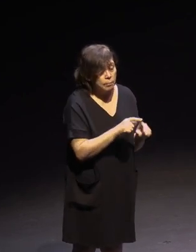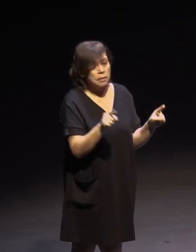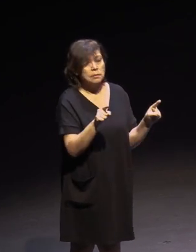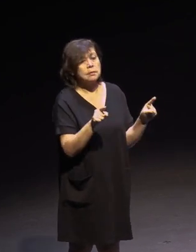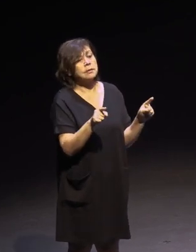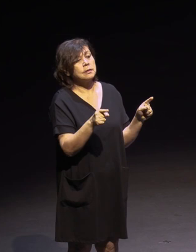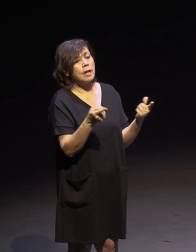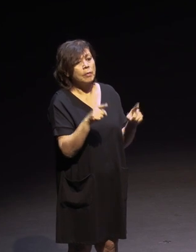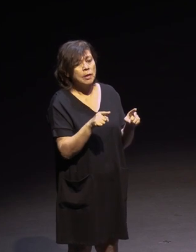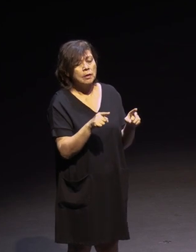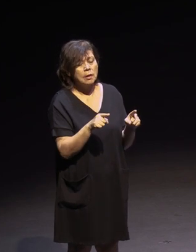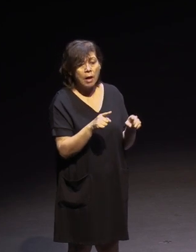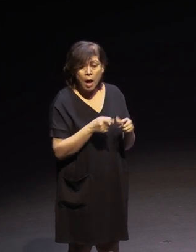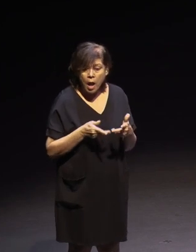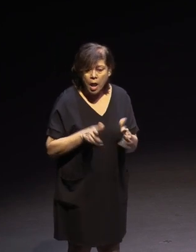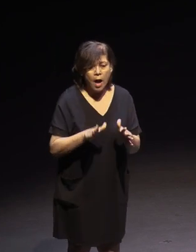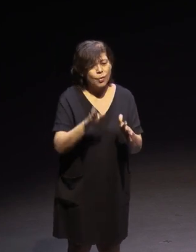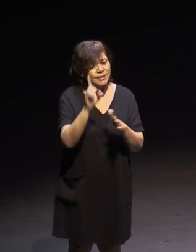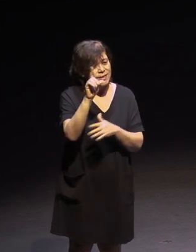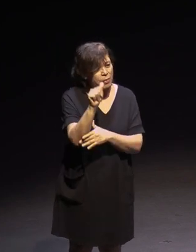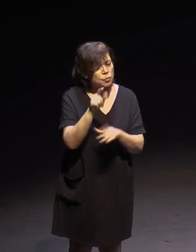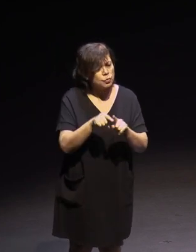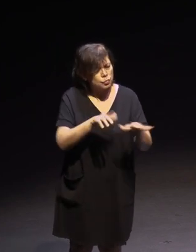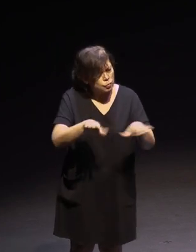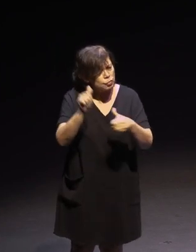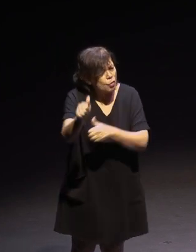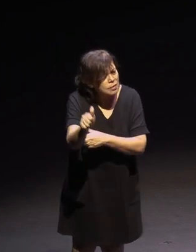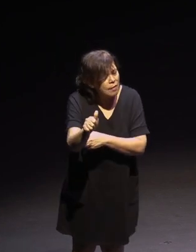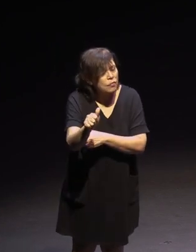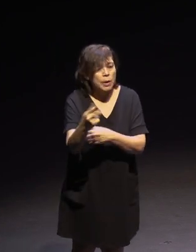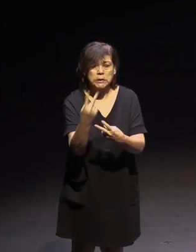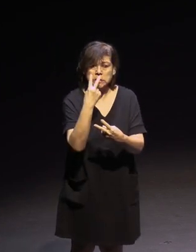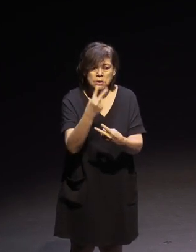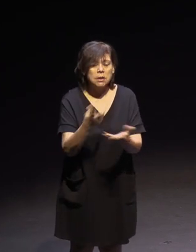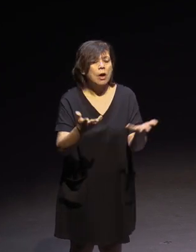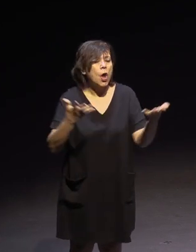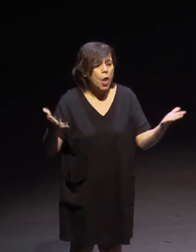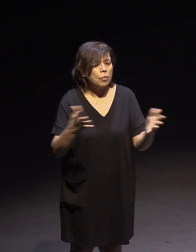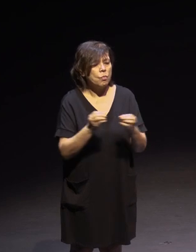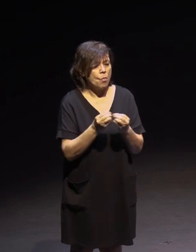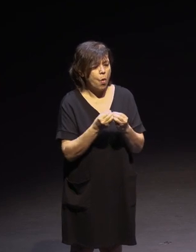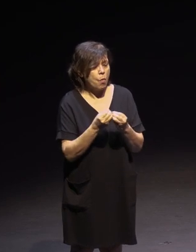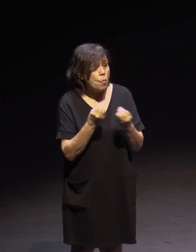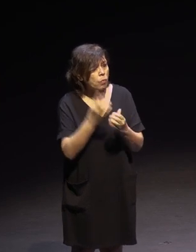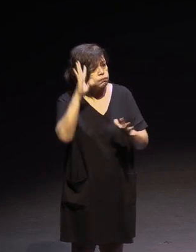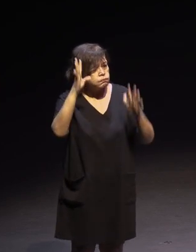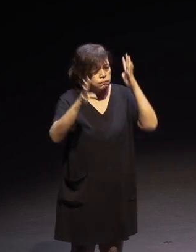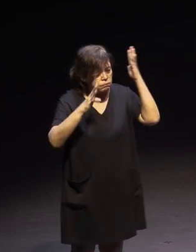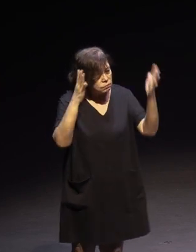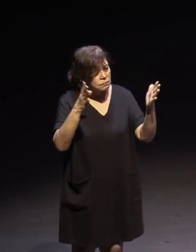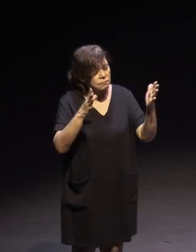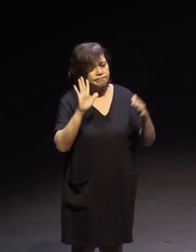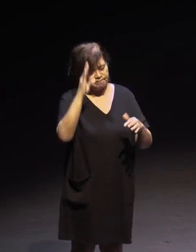And when we allow them to have that space, it just teaches us so much more and shows us that they're fully capable of having to